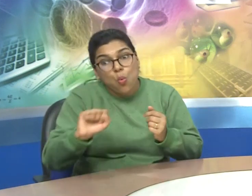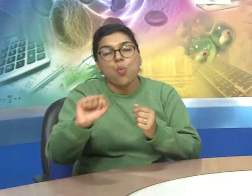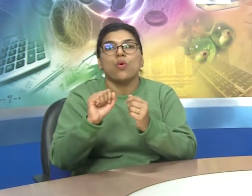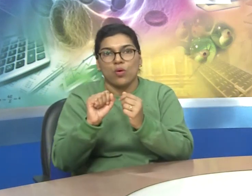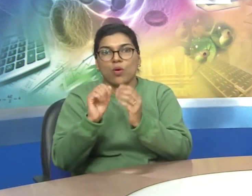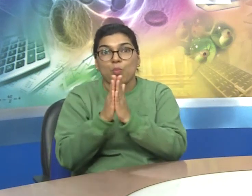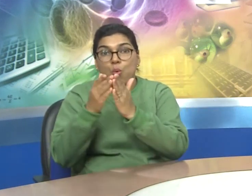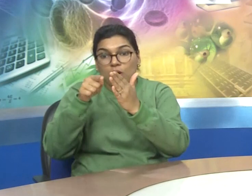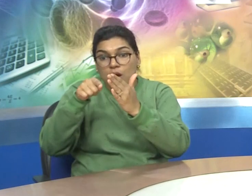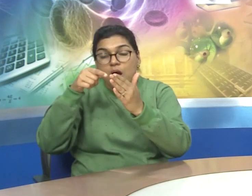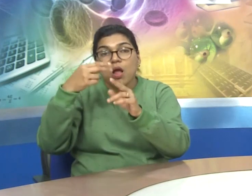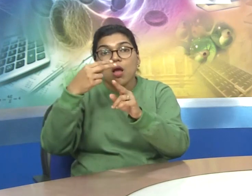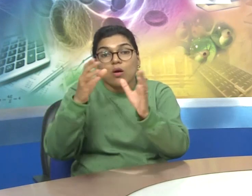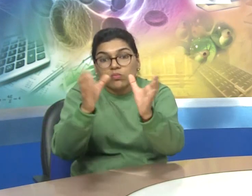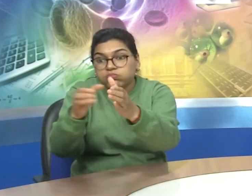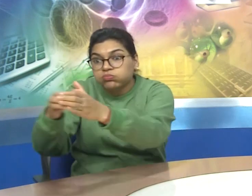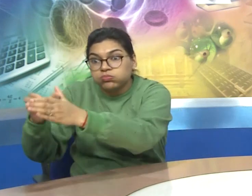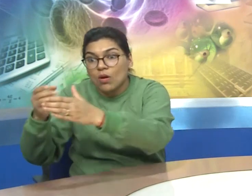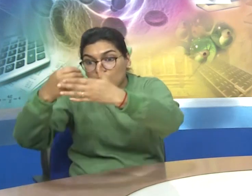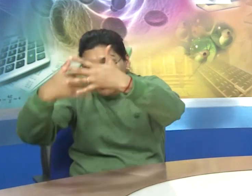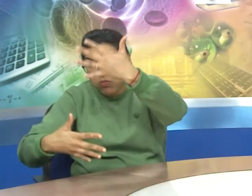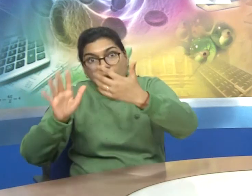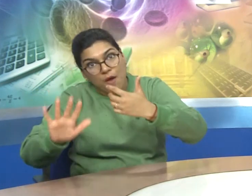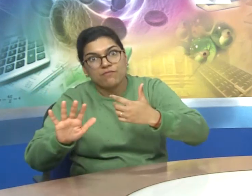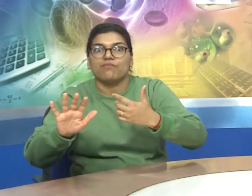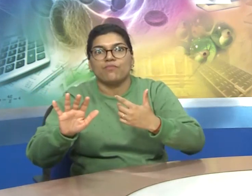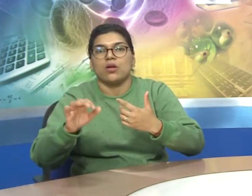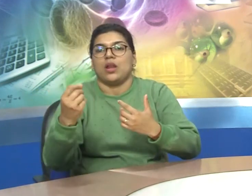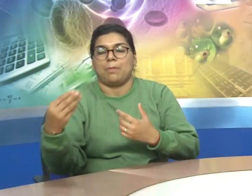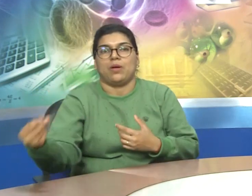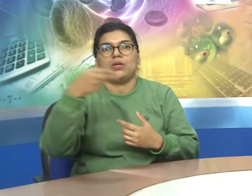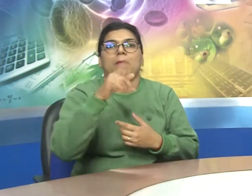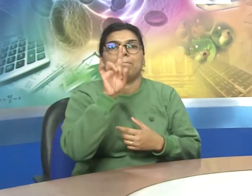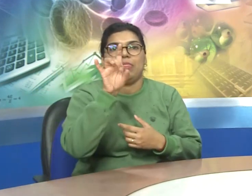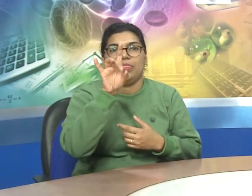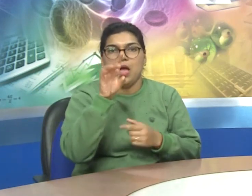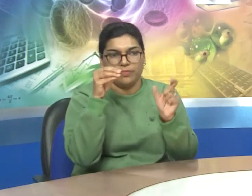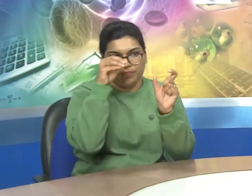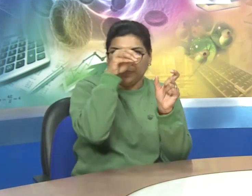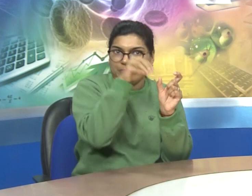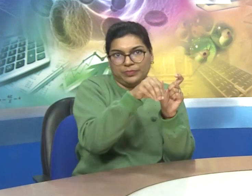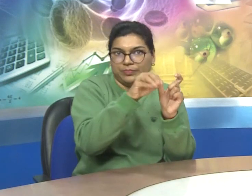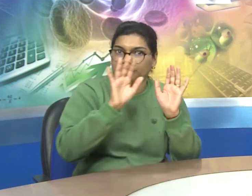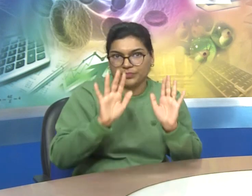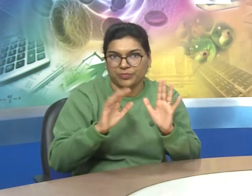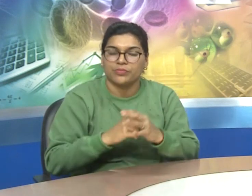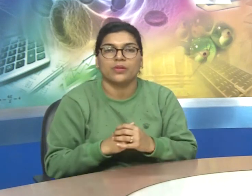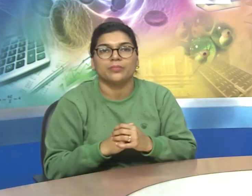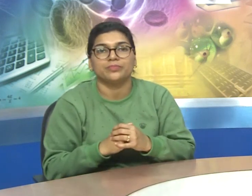subject, and after that number 15 is given for further subdivisions. And the